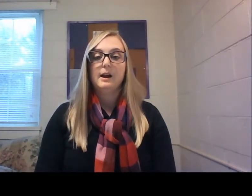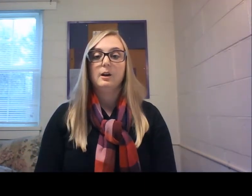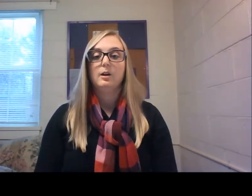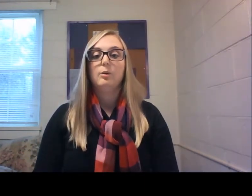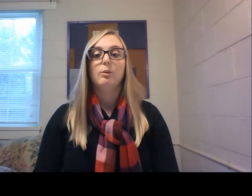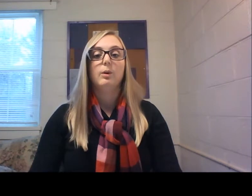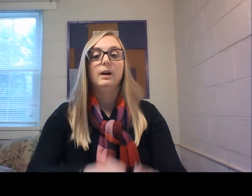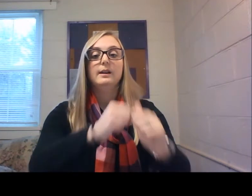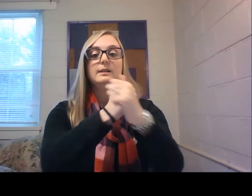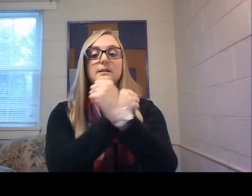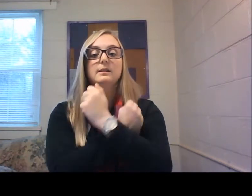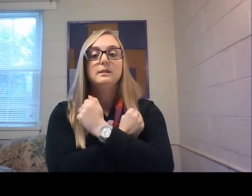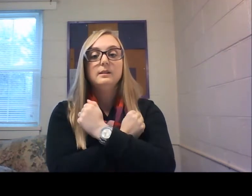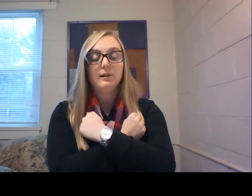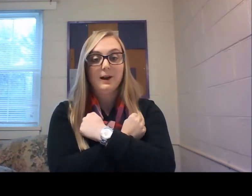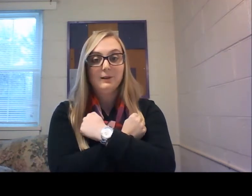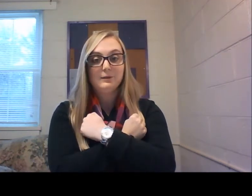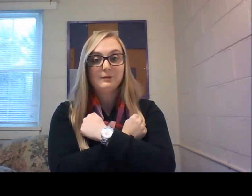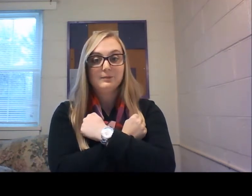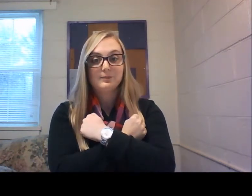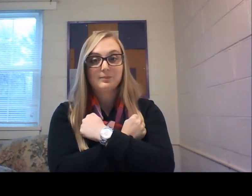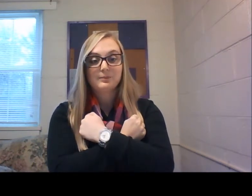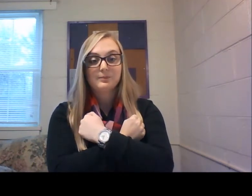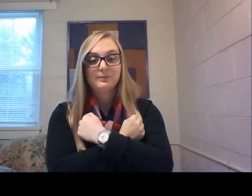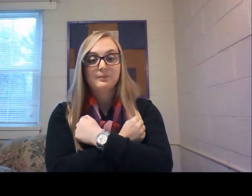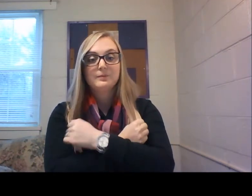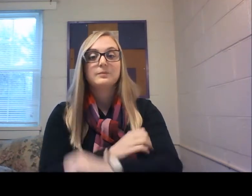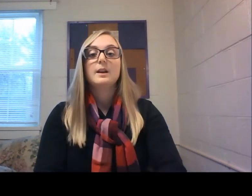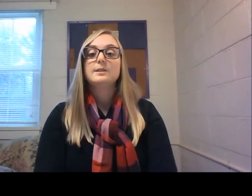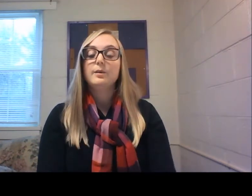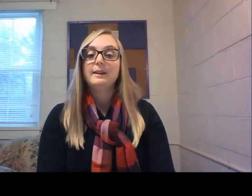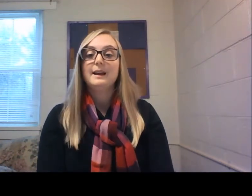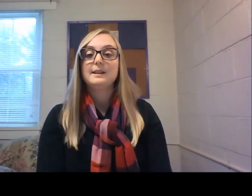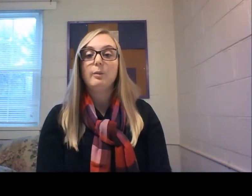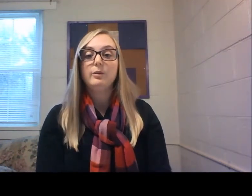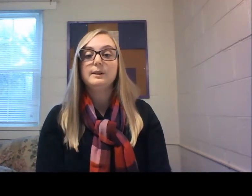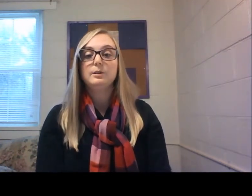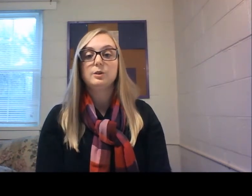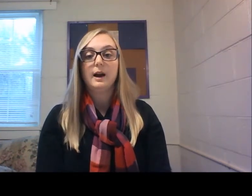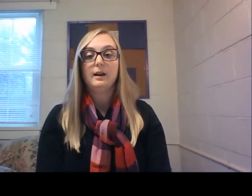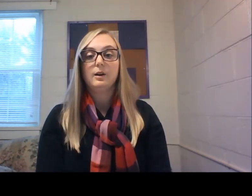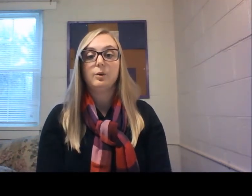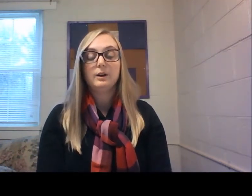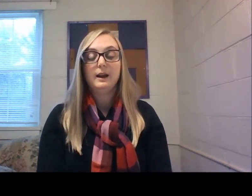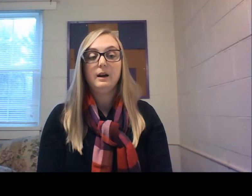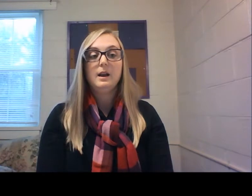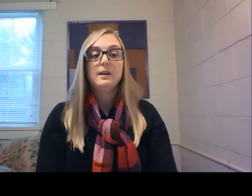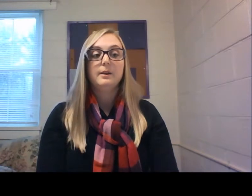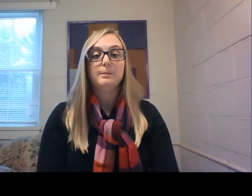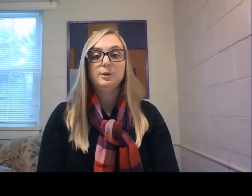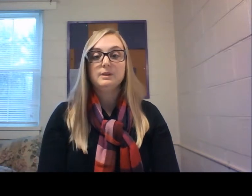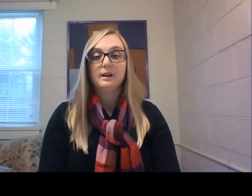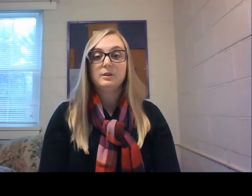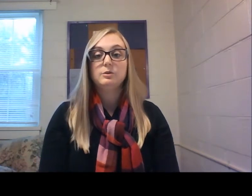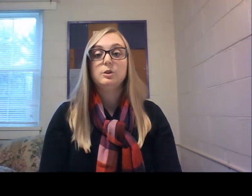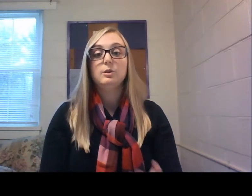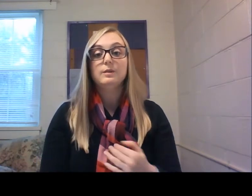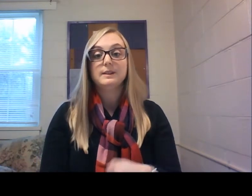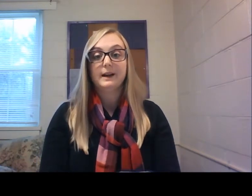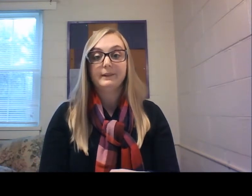there was love. So hopefully that's helpful as you try to coordinate the music to the sign